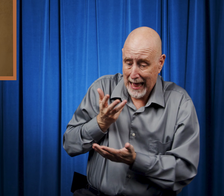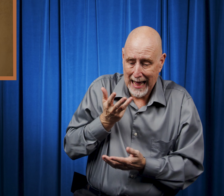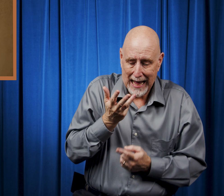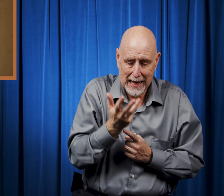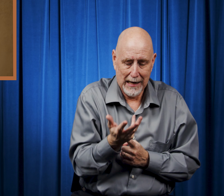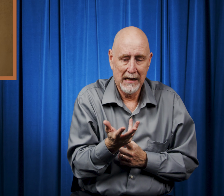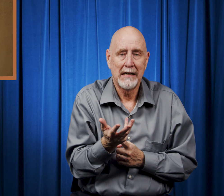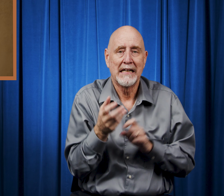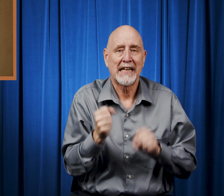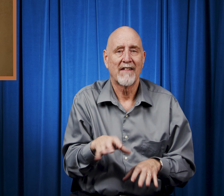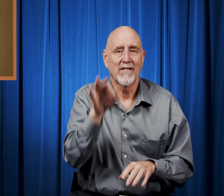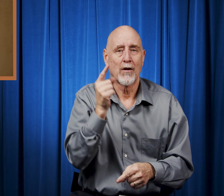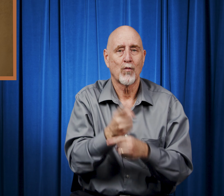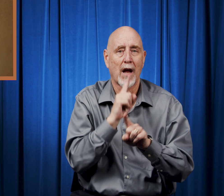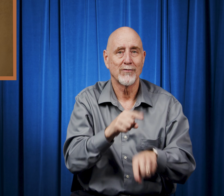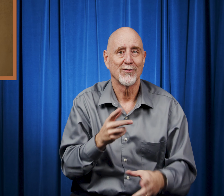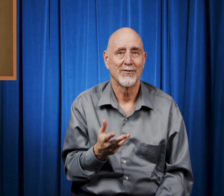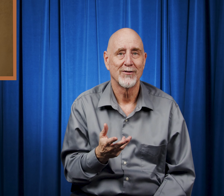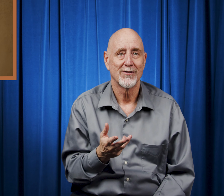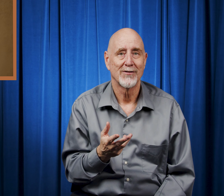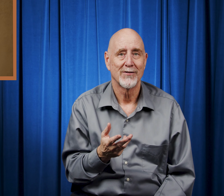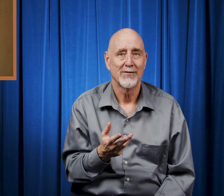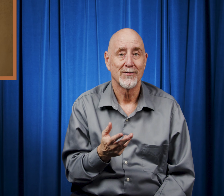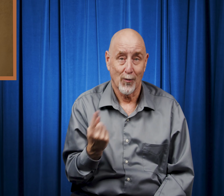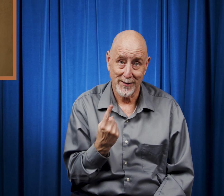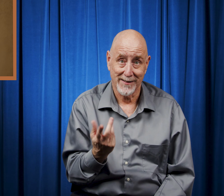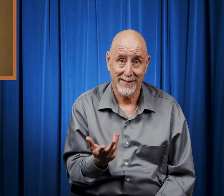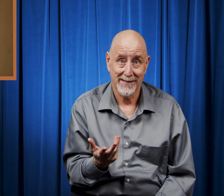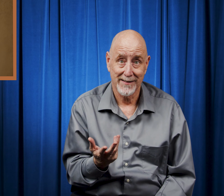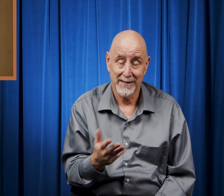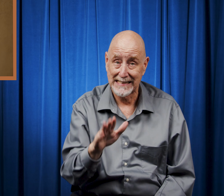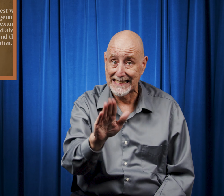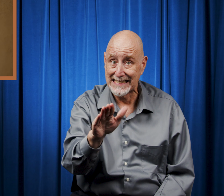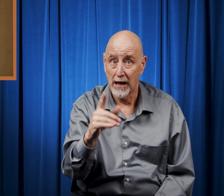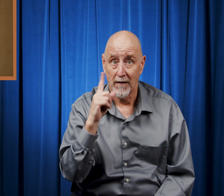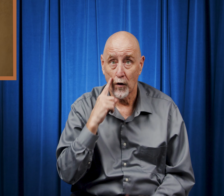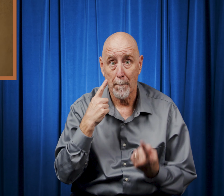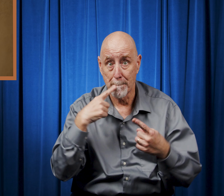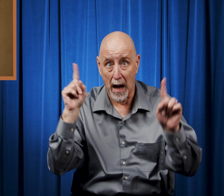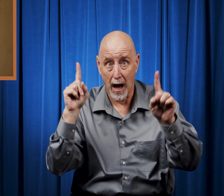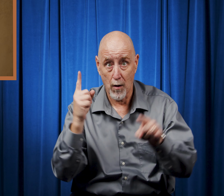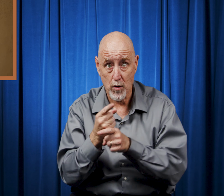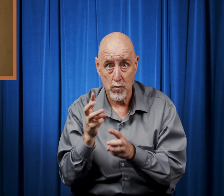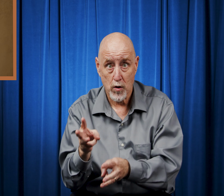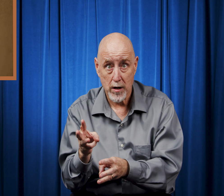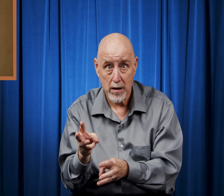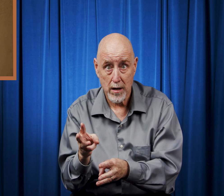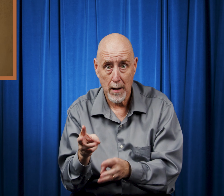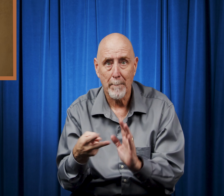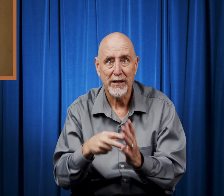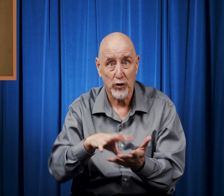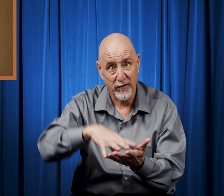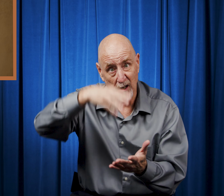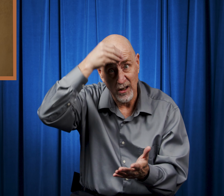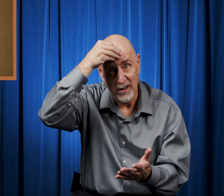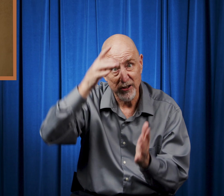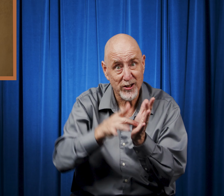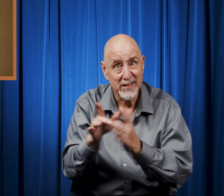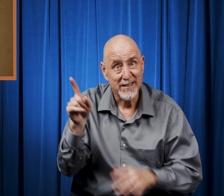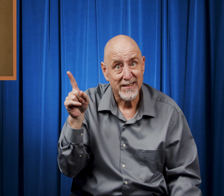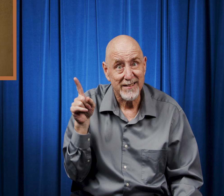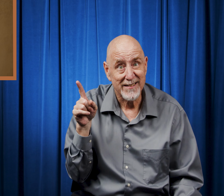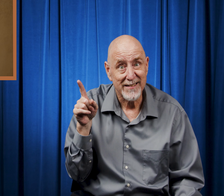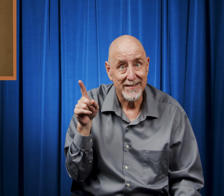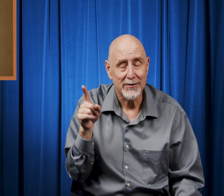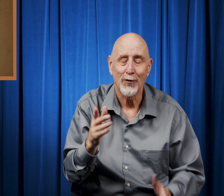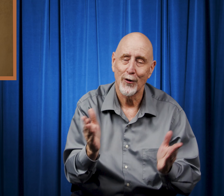Testament, then we should always be able to find the right solution. However, for this to work as it should, you have to